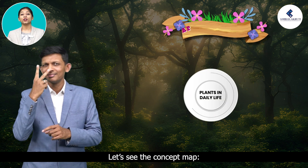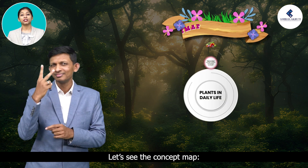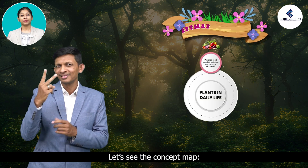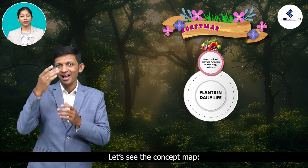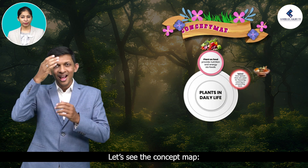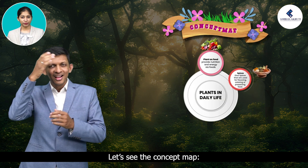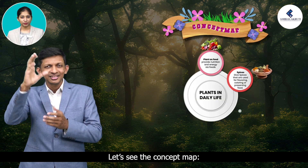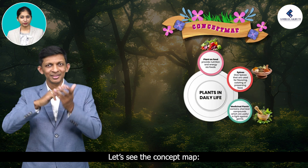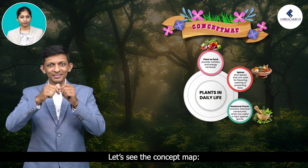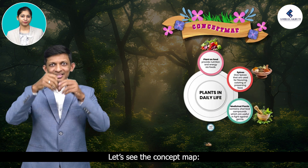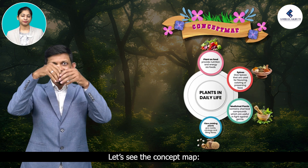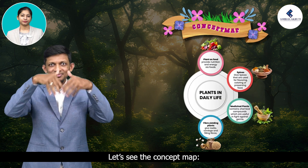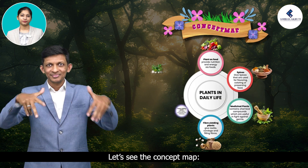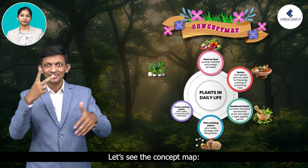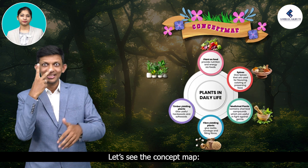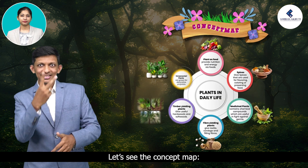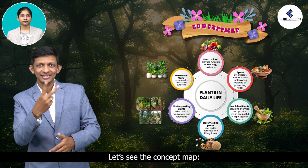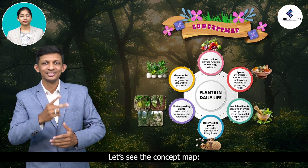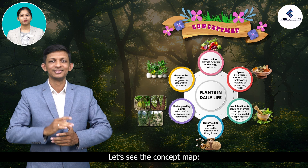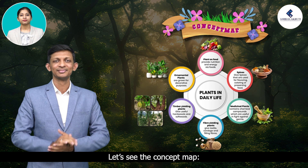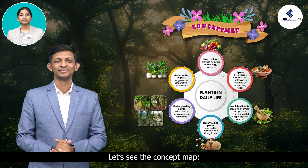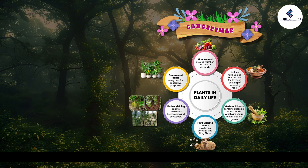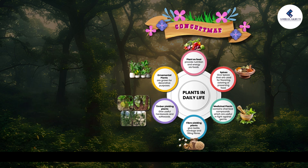Let's see the concept map.